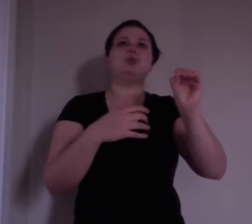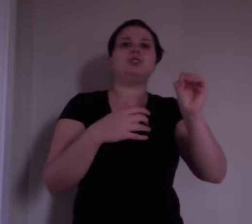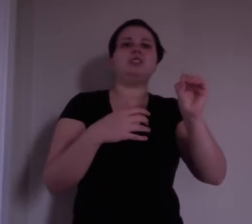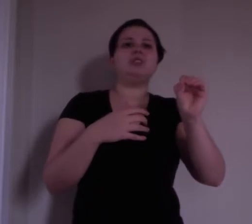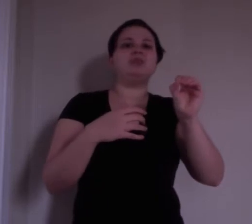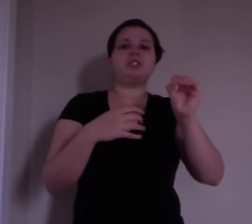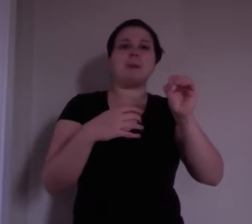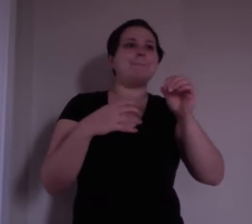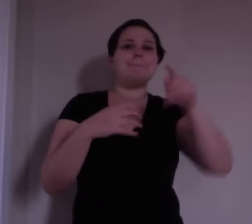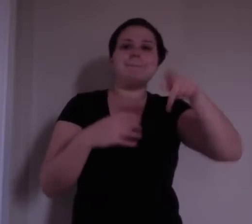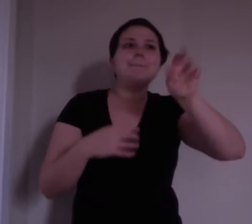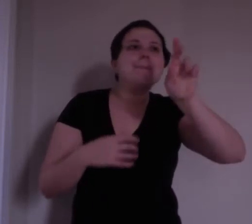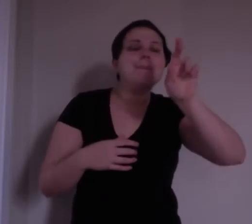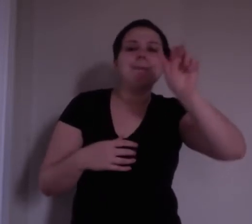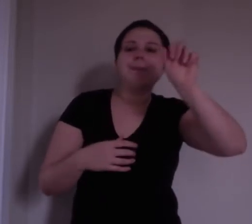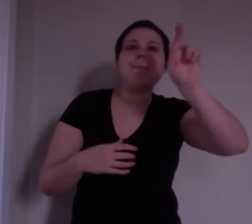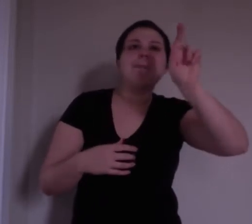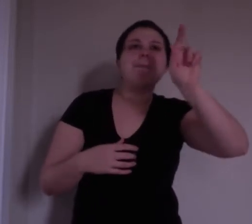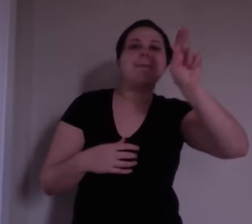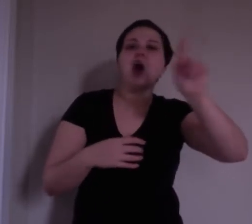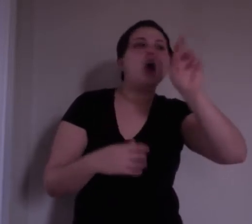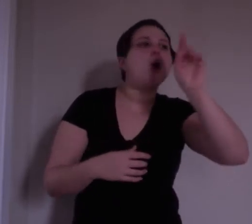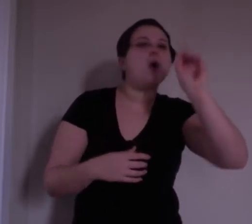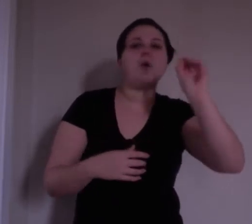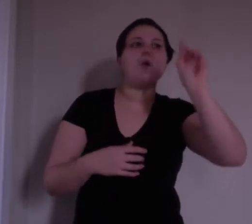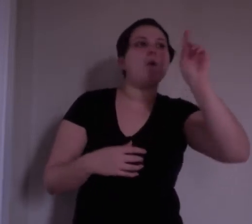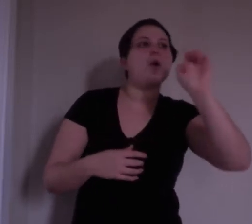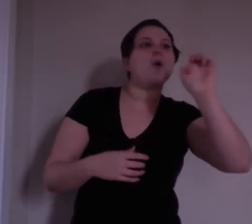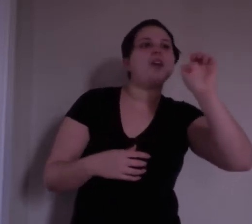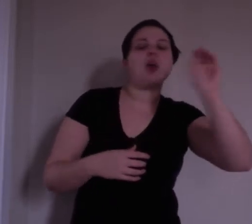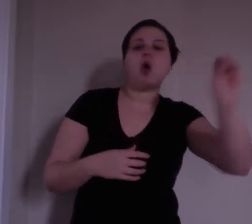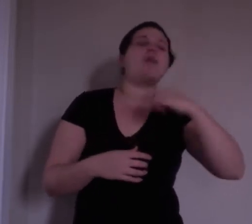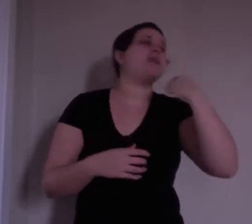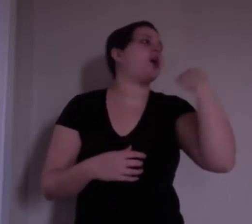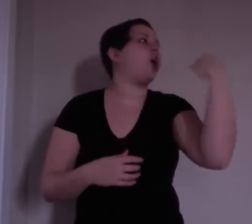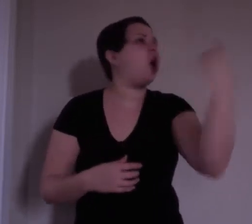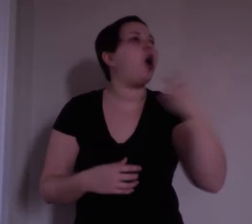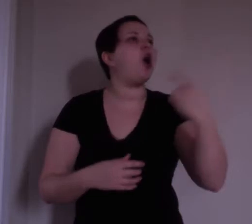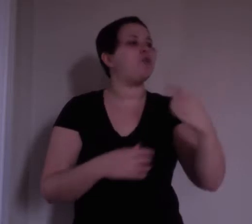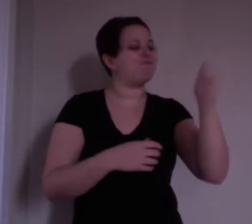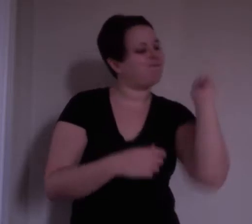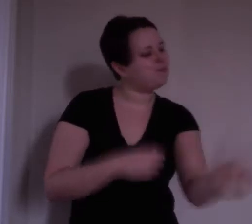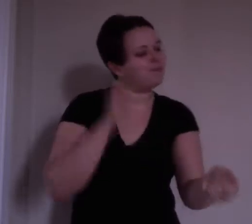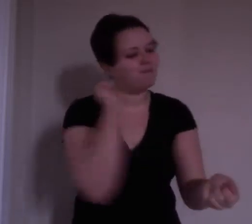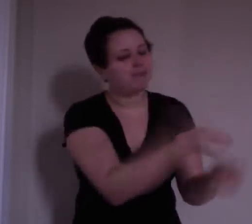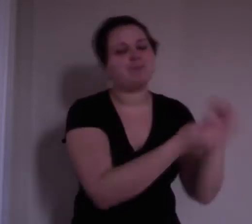routinely beaten. They are denied everything natural to them. They are